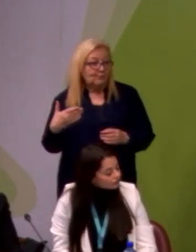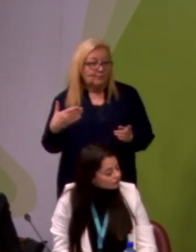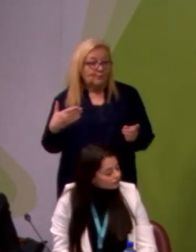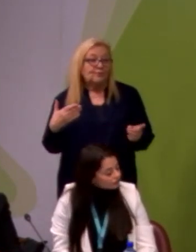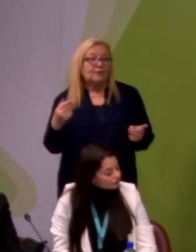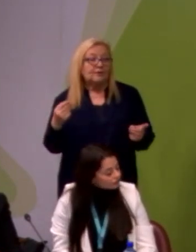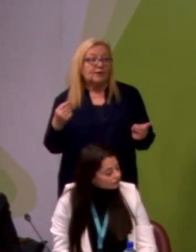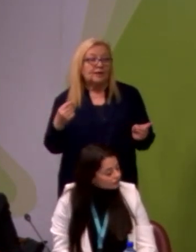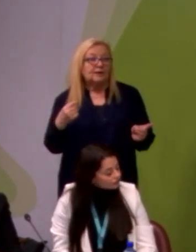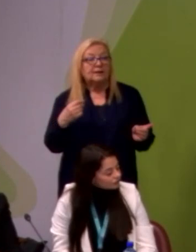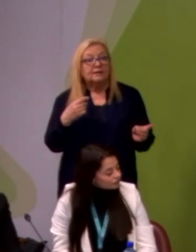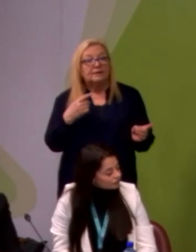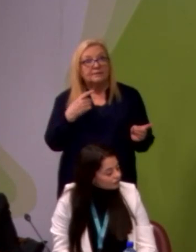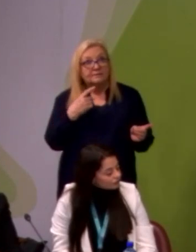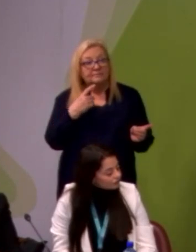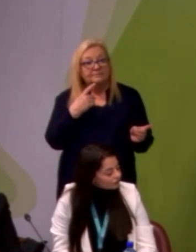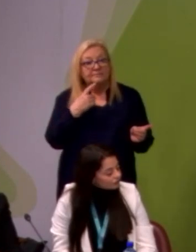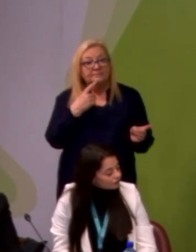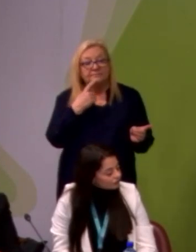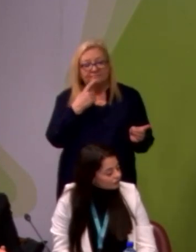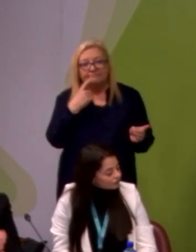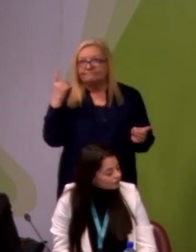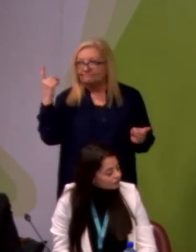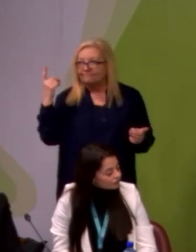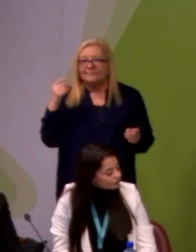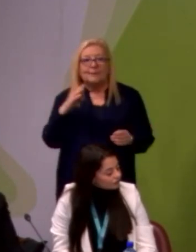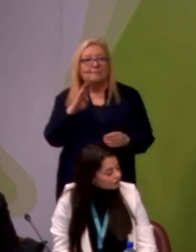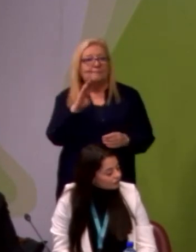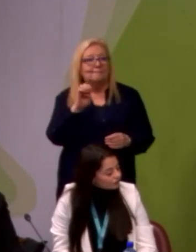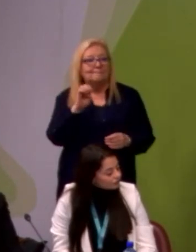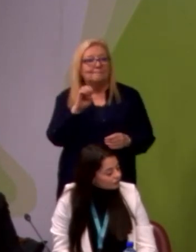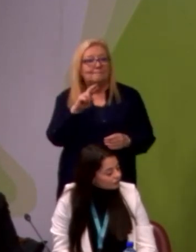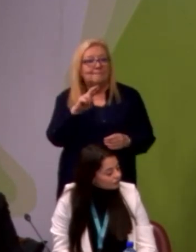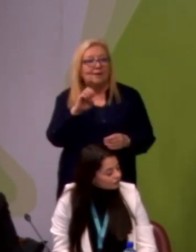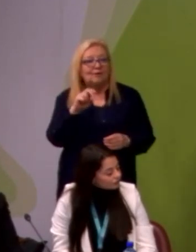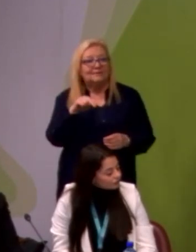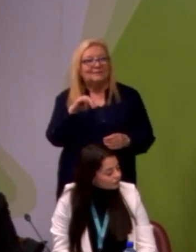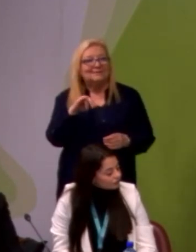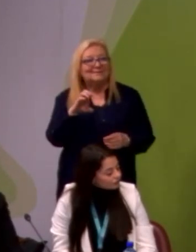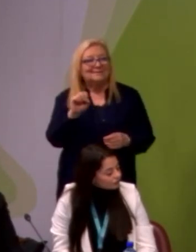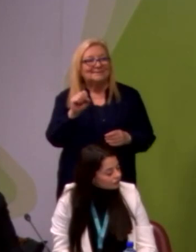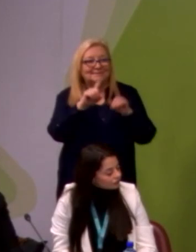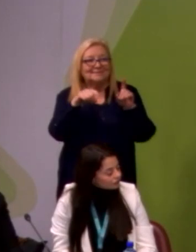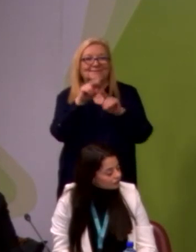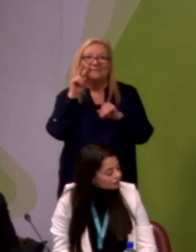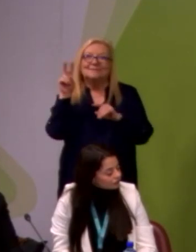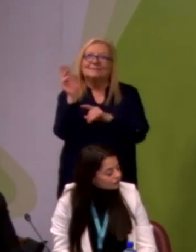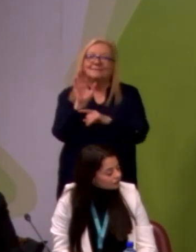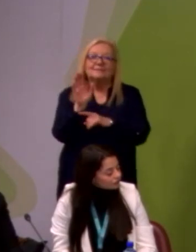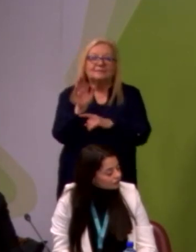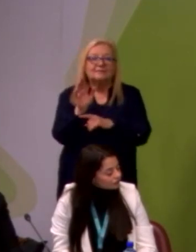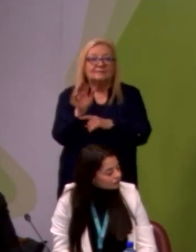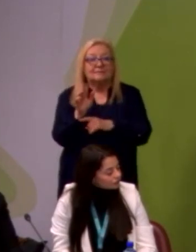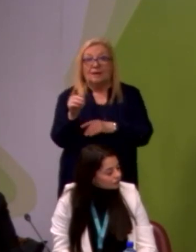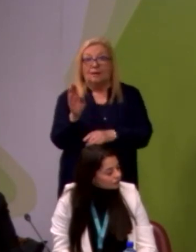the issues that people face, particularly in Burundi, where you have low consideration, you